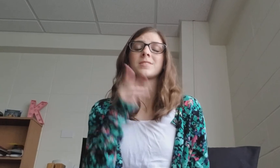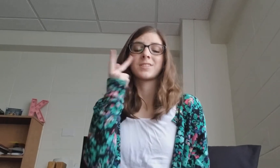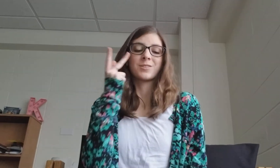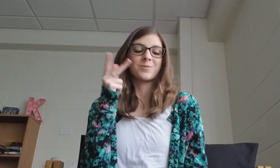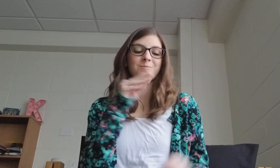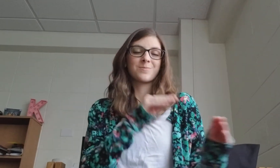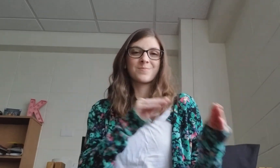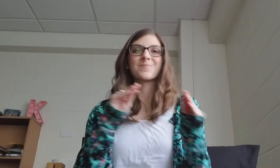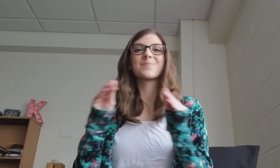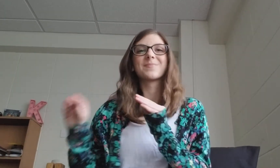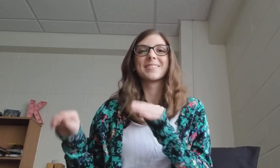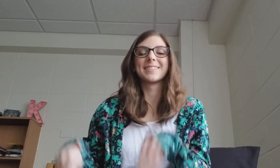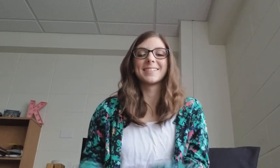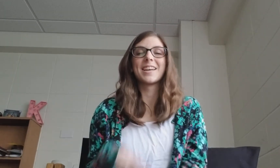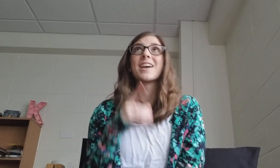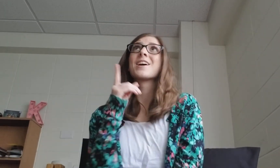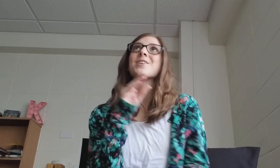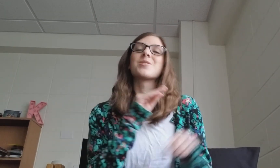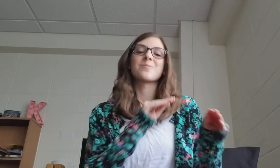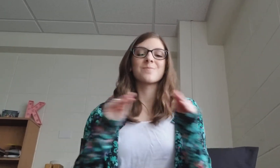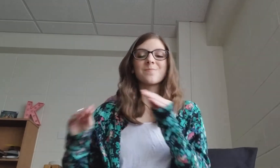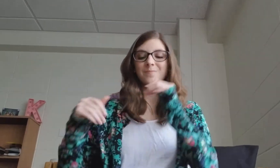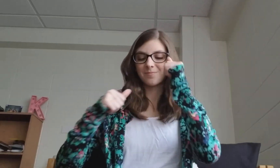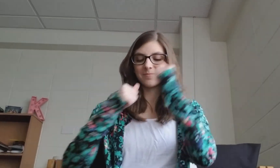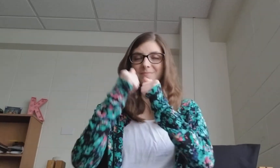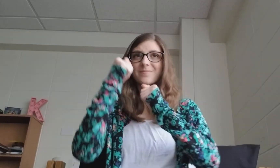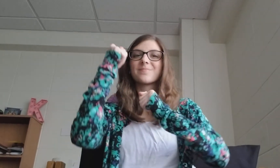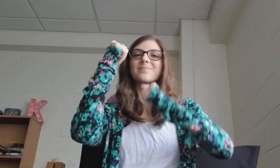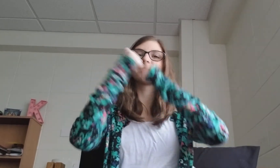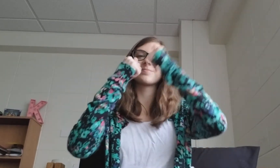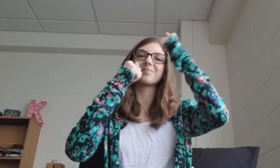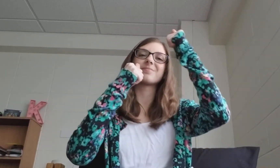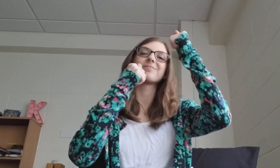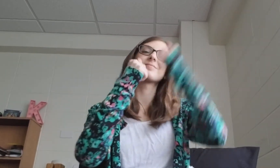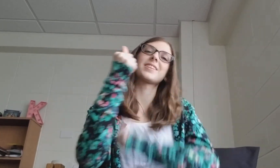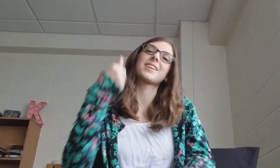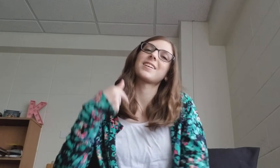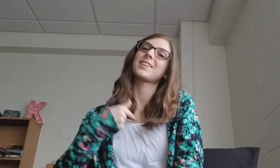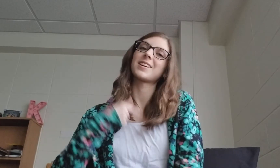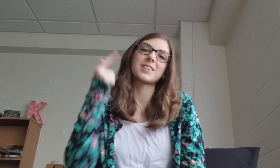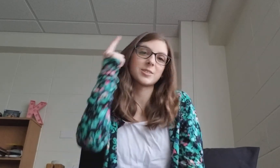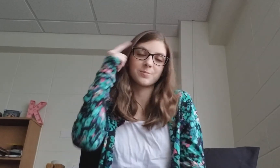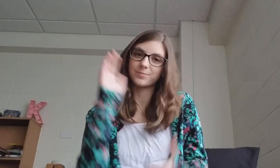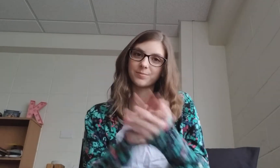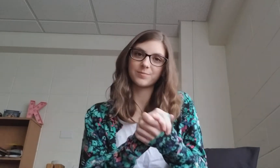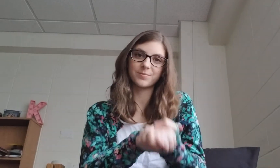see you move You move the mountains And I believe